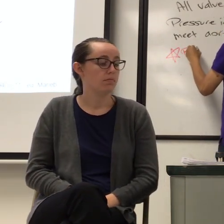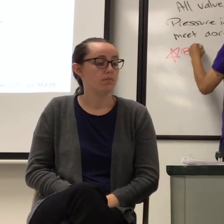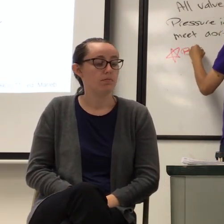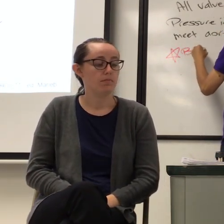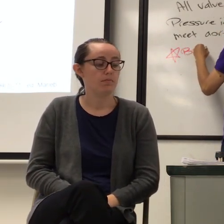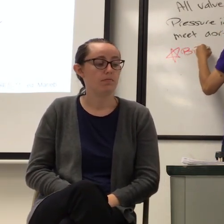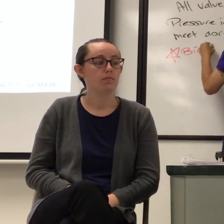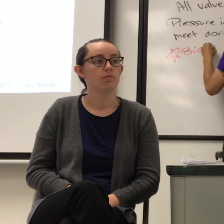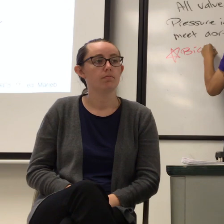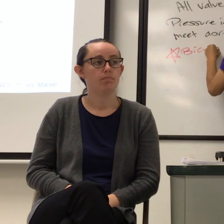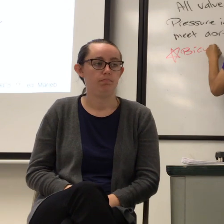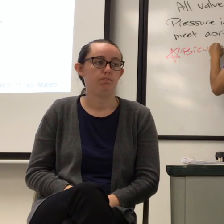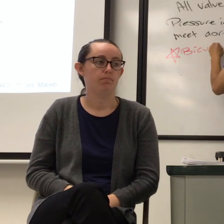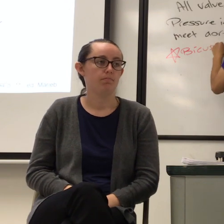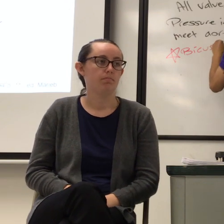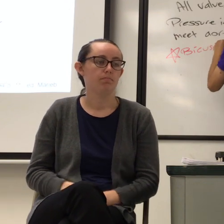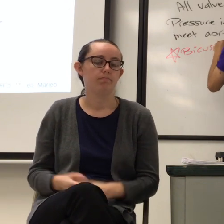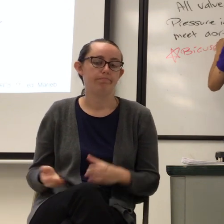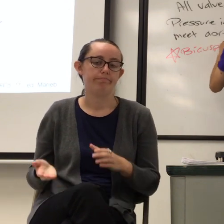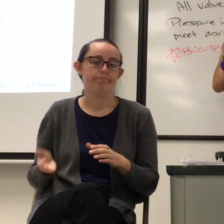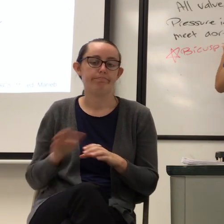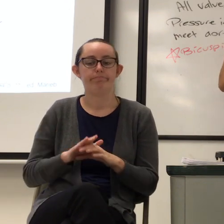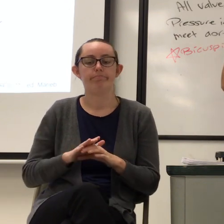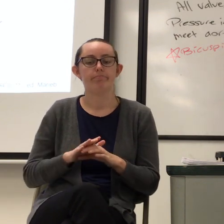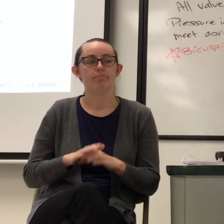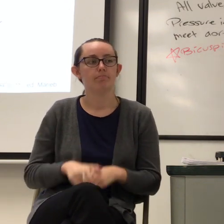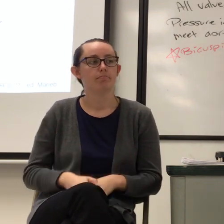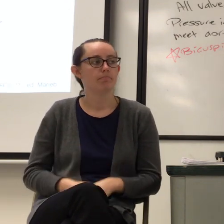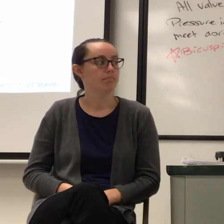Bicuspid valve closes.